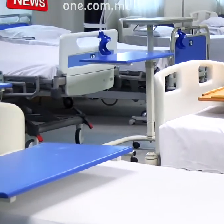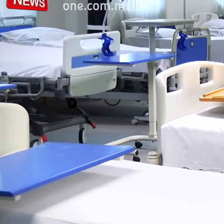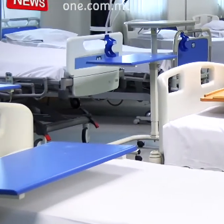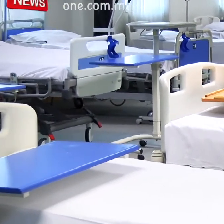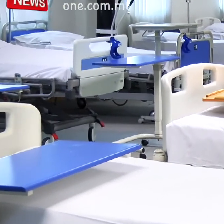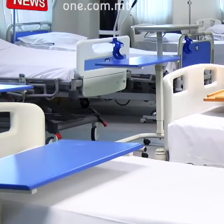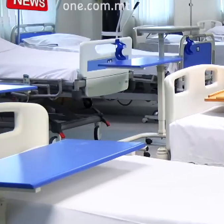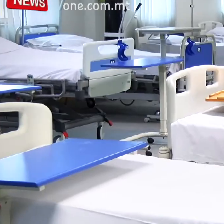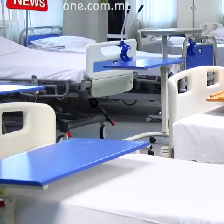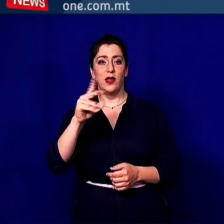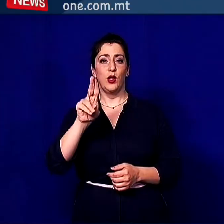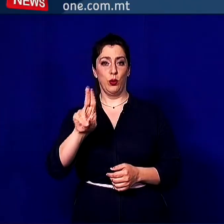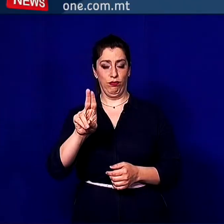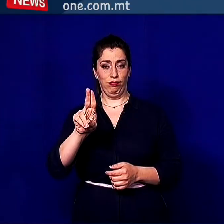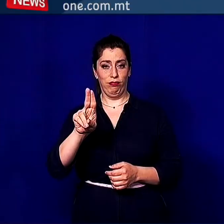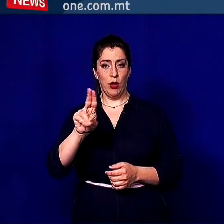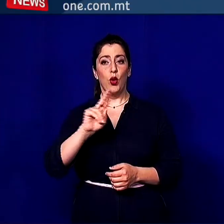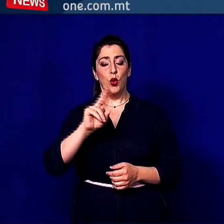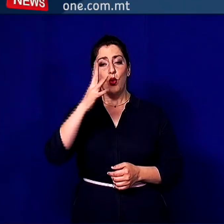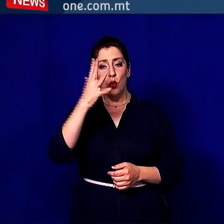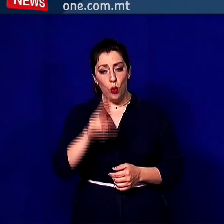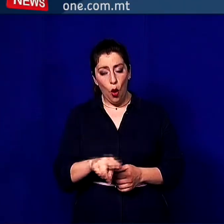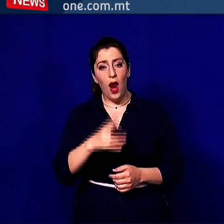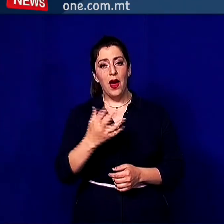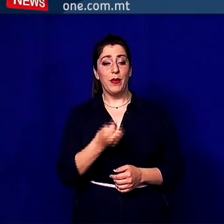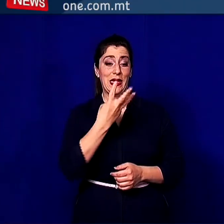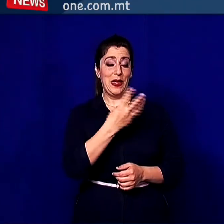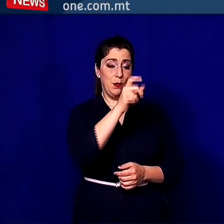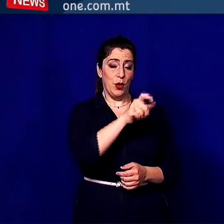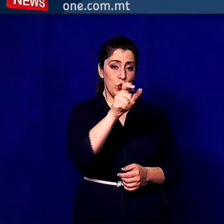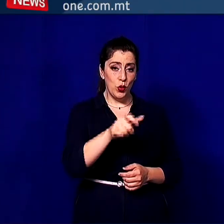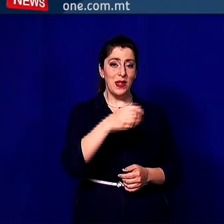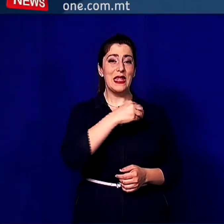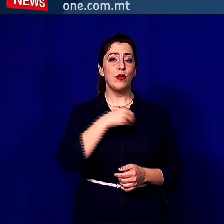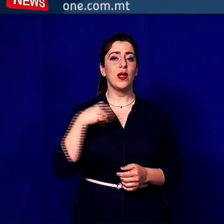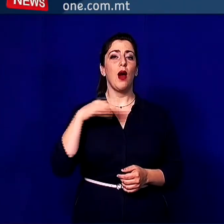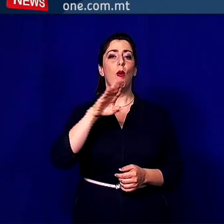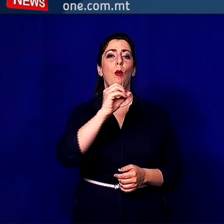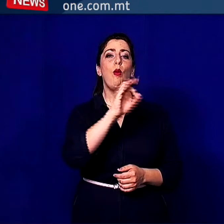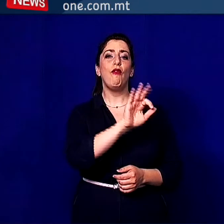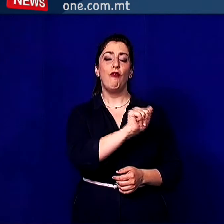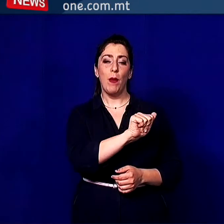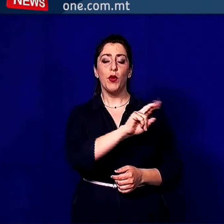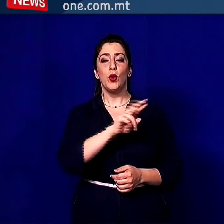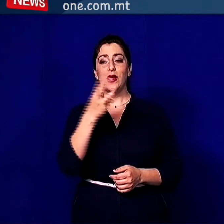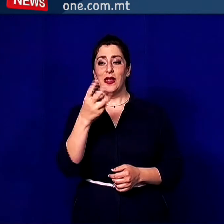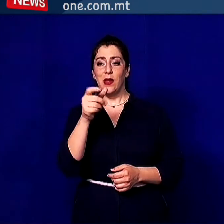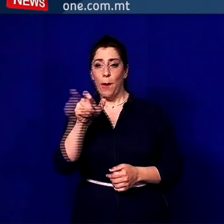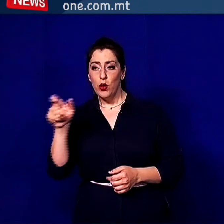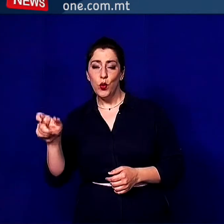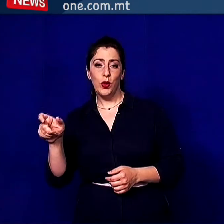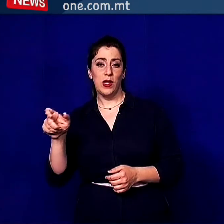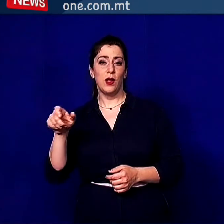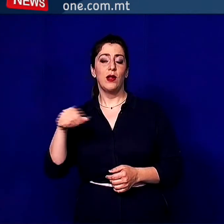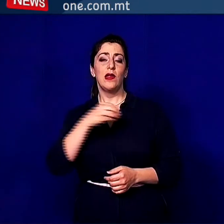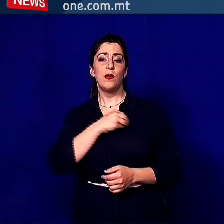oħra fl-isptar St. Thomas. Palma qegħdin taraw jekk tqabbel ukoll ir-rata tal-admissions li jkollna fl-isptar tagħna mqabbla ma'